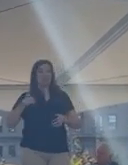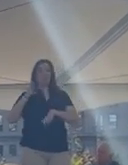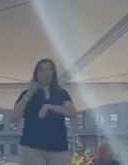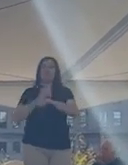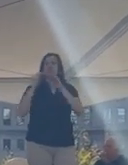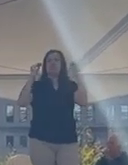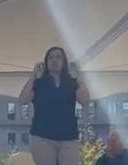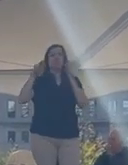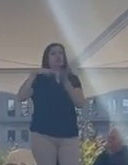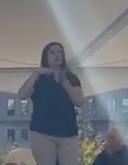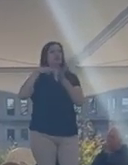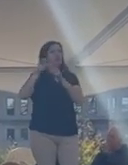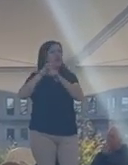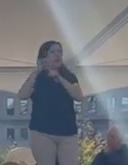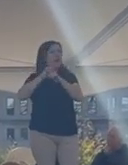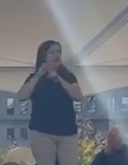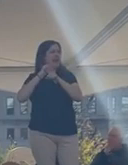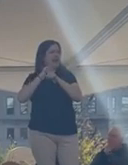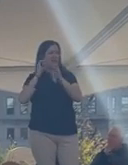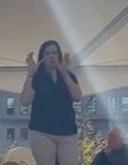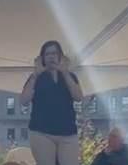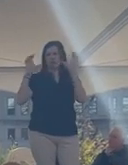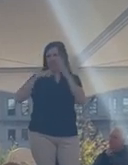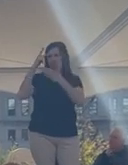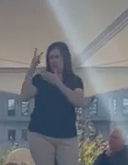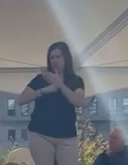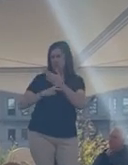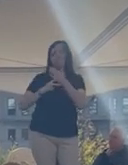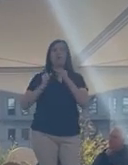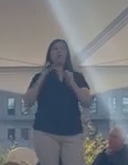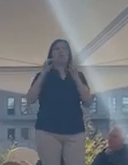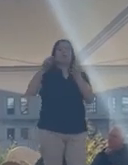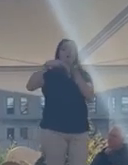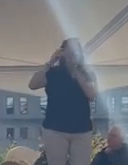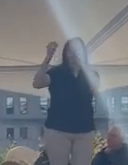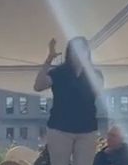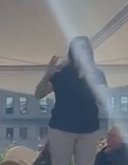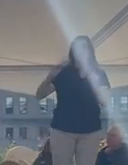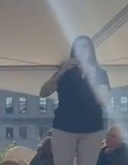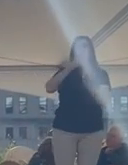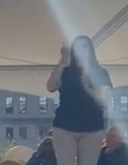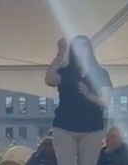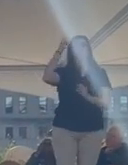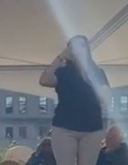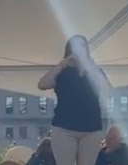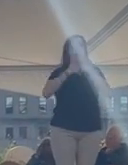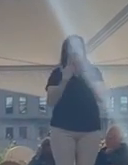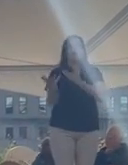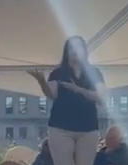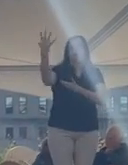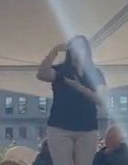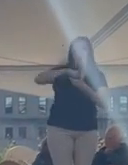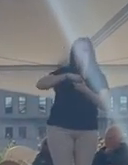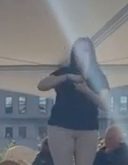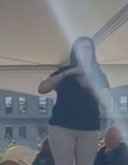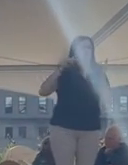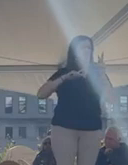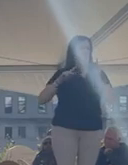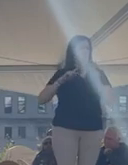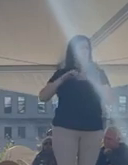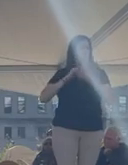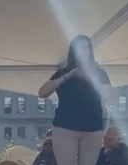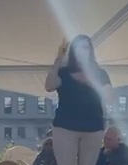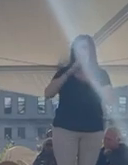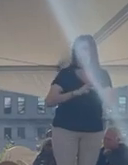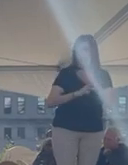training certification program to help dance educators better understand how to create inclusive programming and